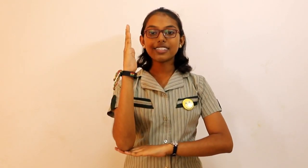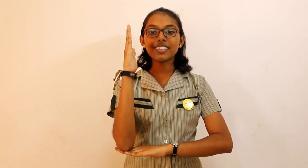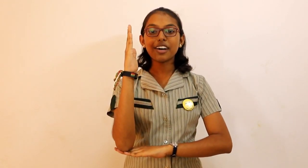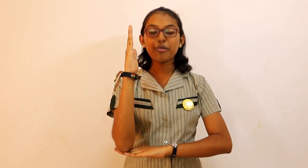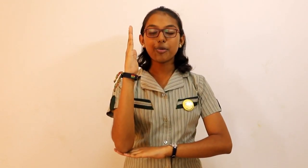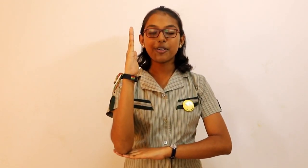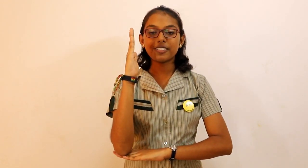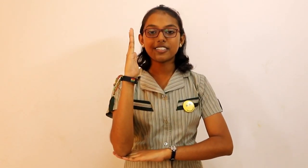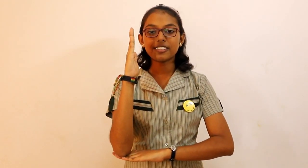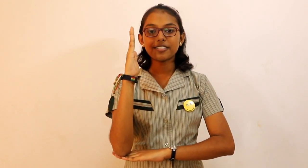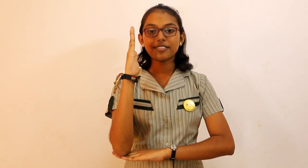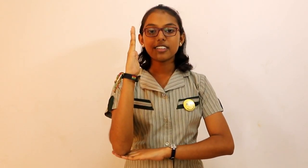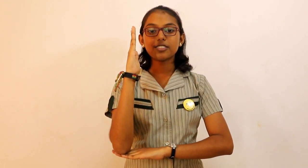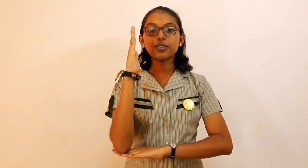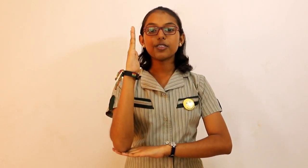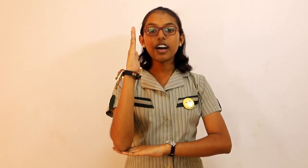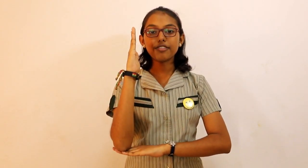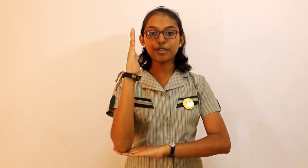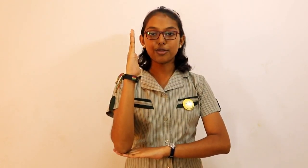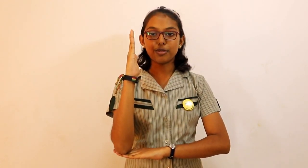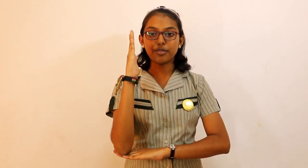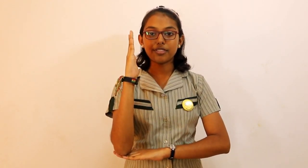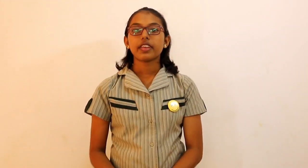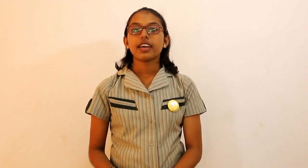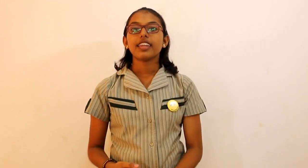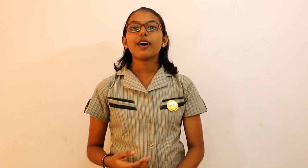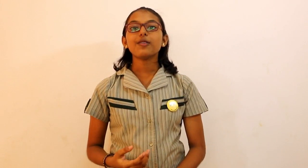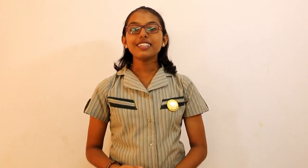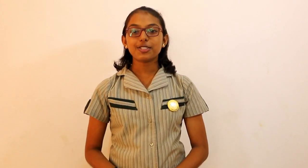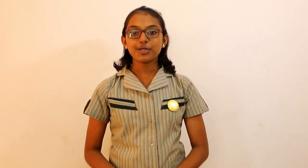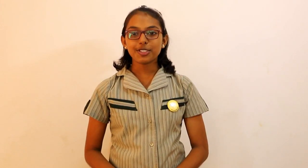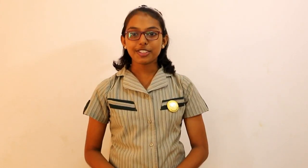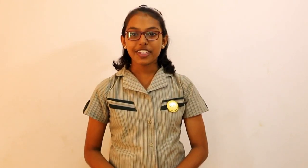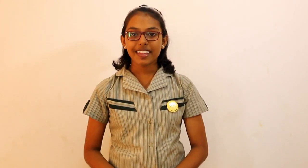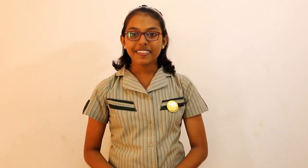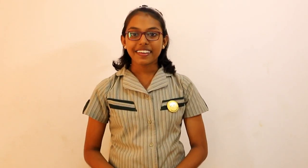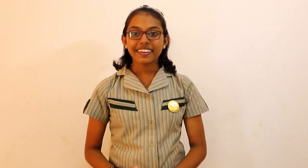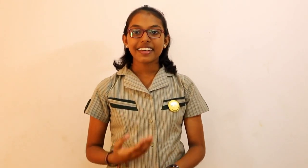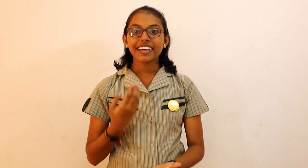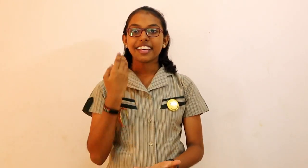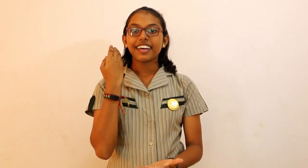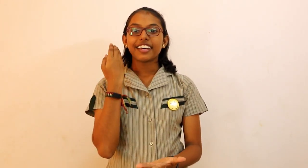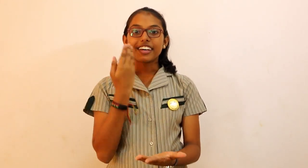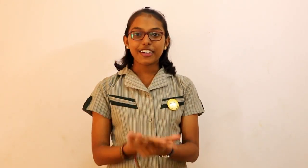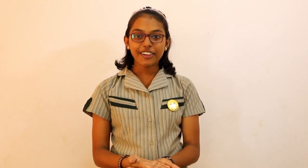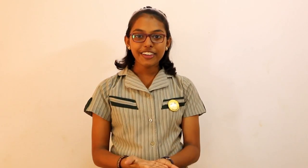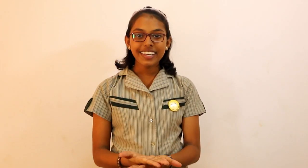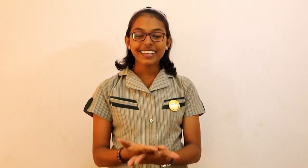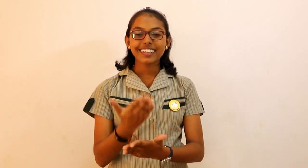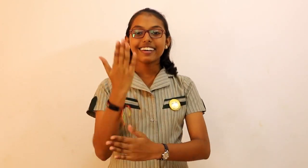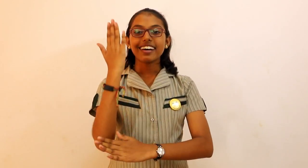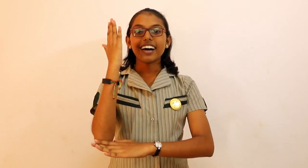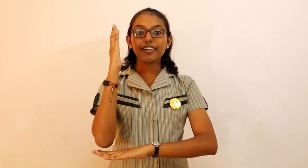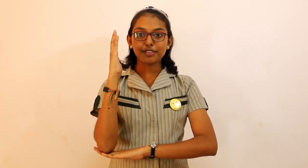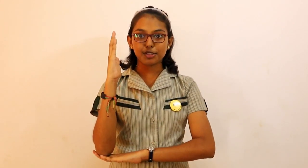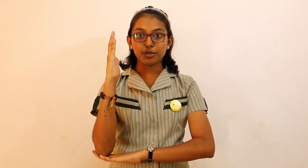facing upwards. So afternoon. Now let's do it together. Good